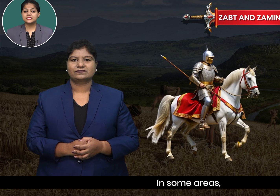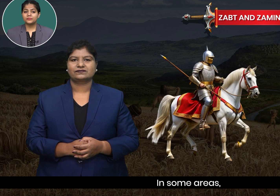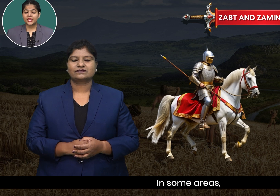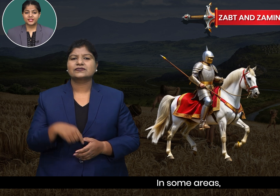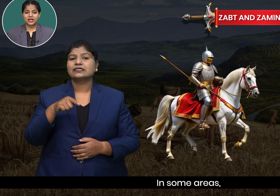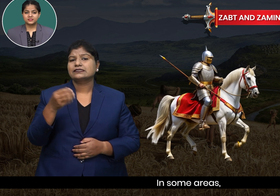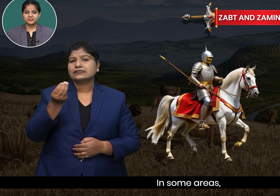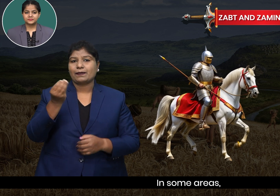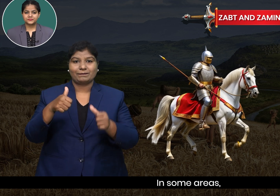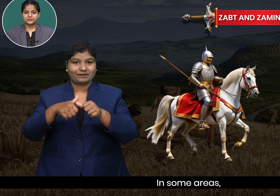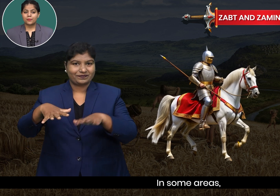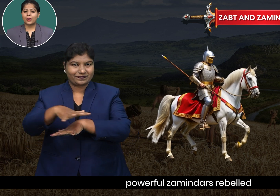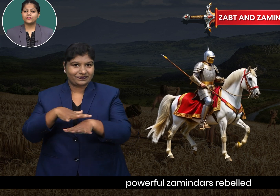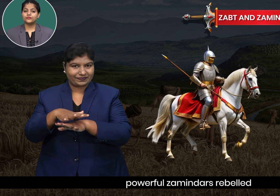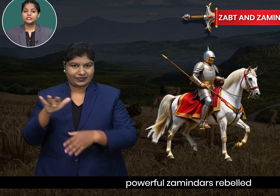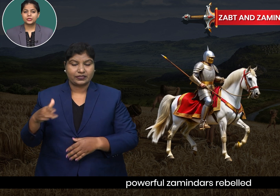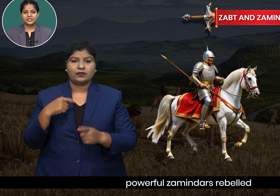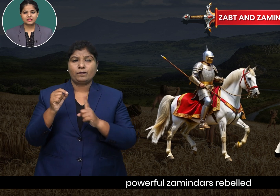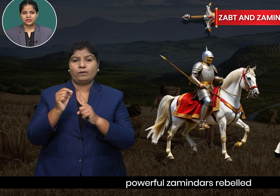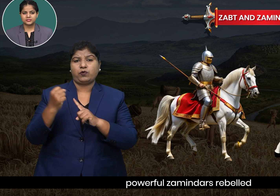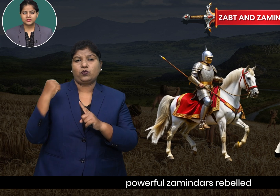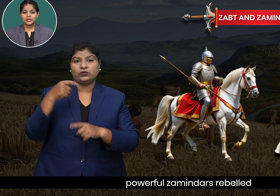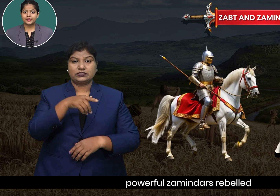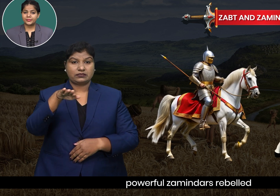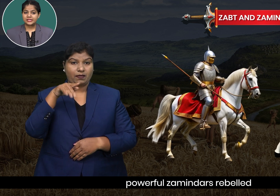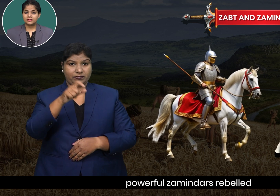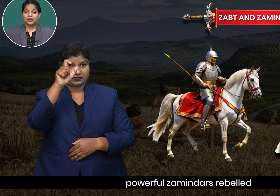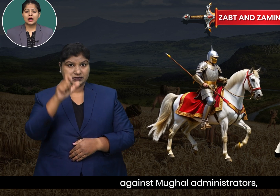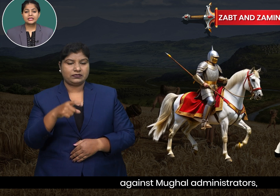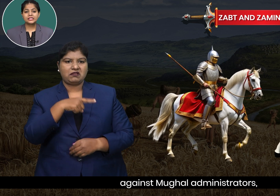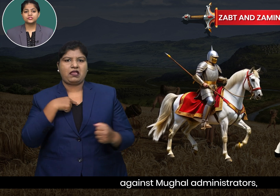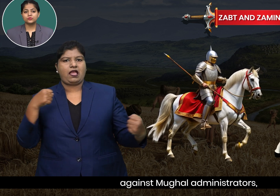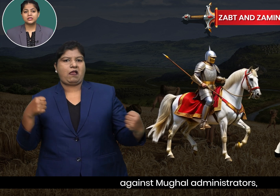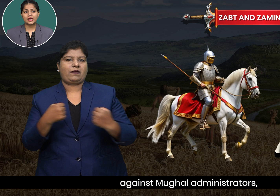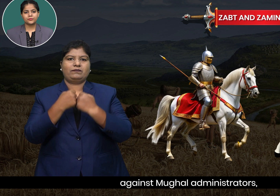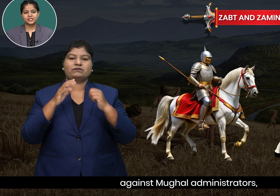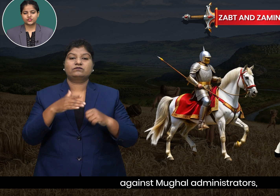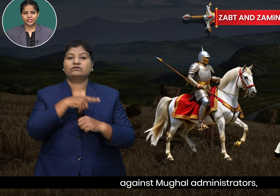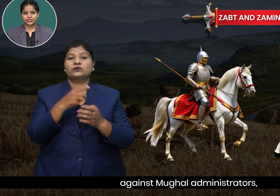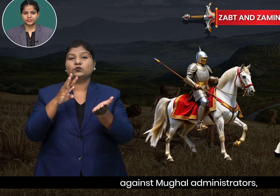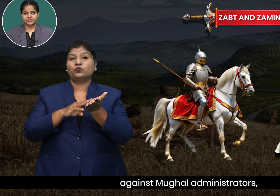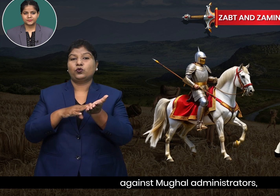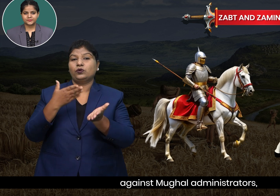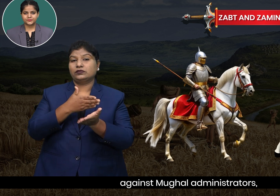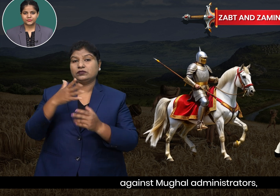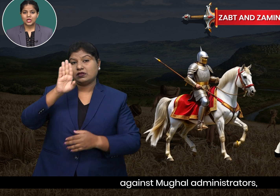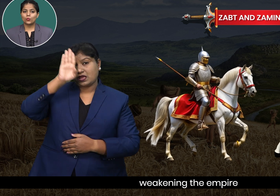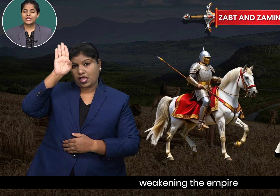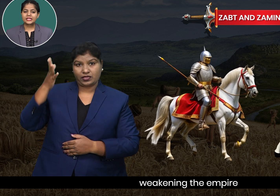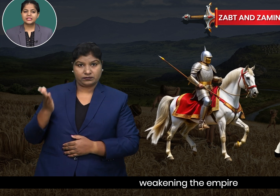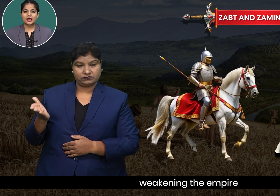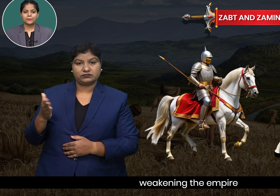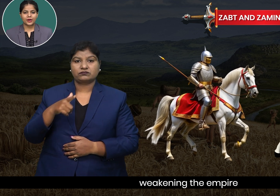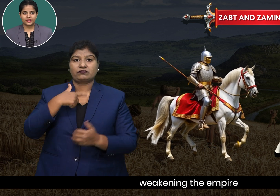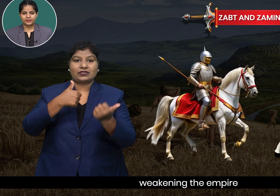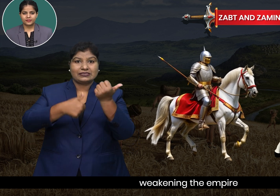In some areas, powerful Zamindars rebelled against Mughal administrators,